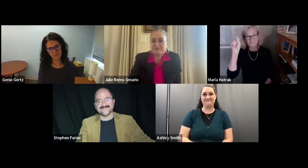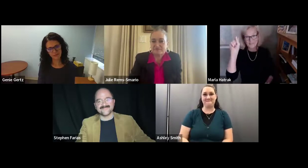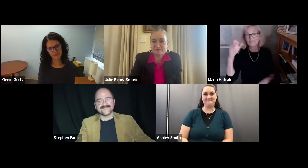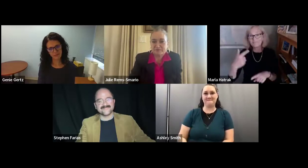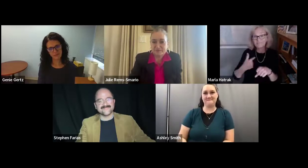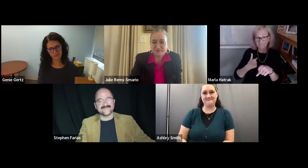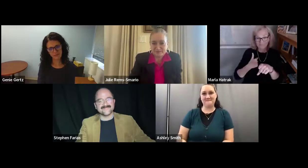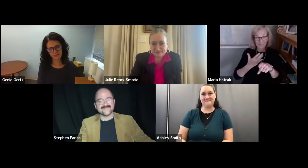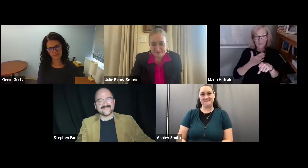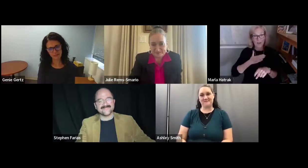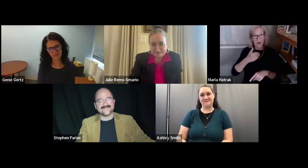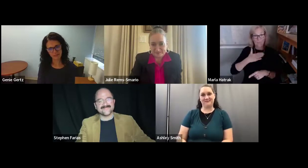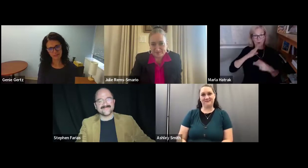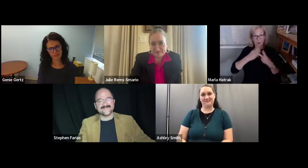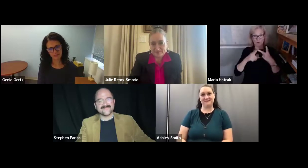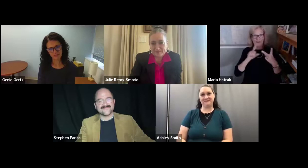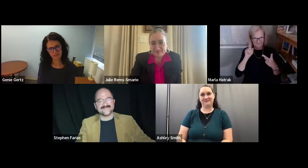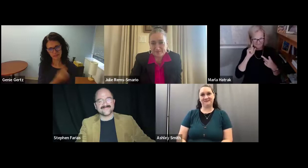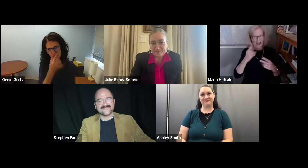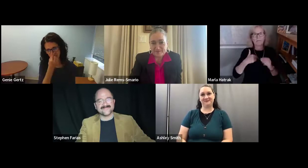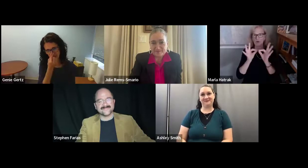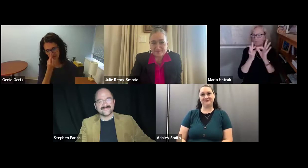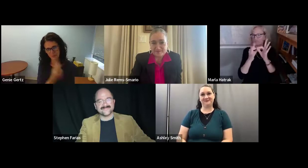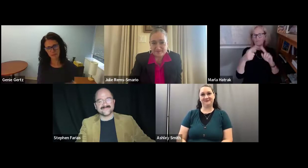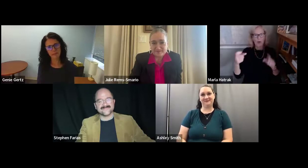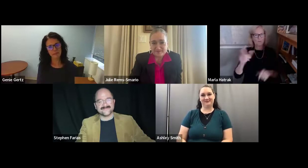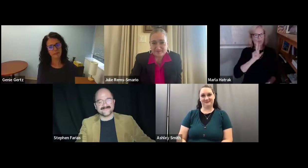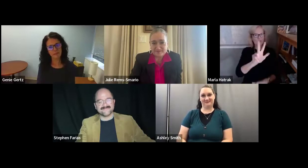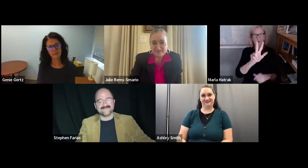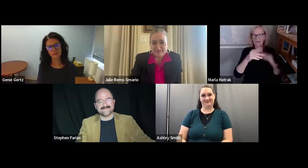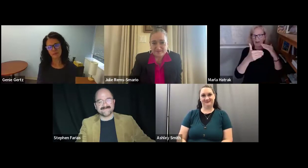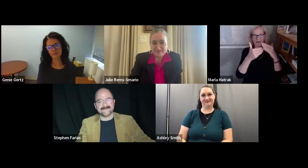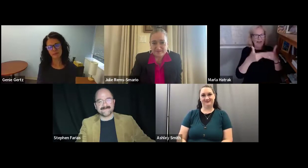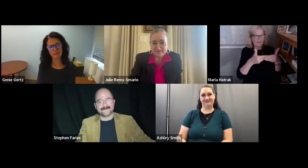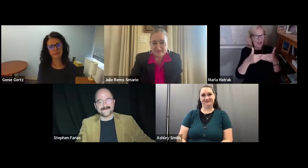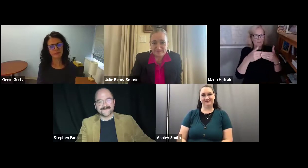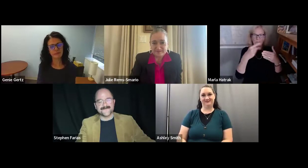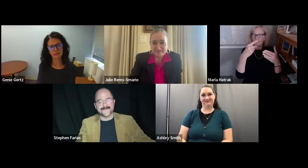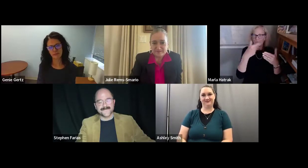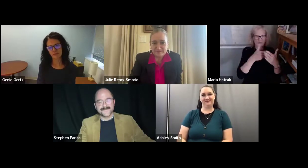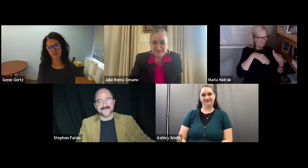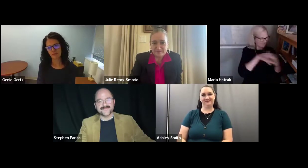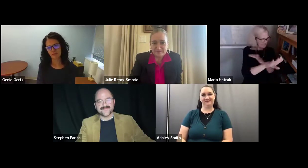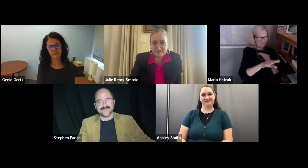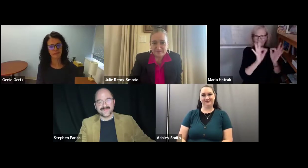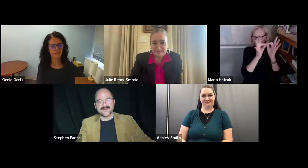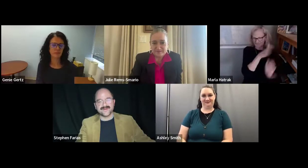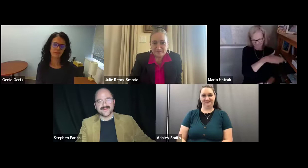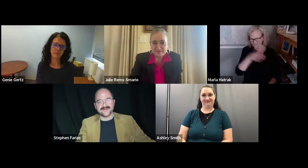Who's This first? is Marla. Marla, I'd be happy to okay. go. Again, my daughter, who is deaf, had interpreters in her life